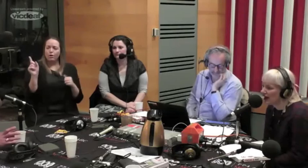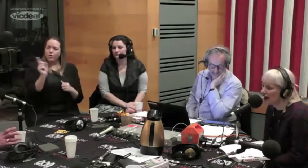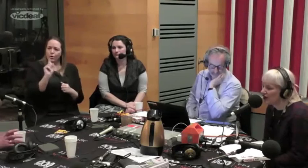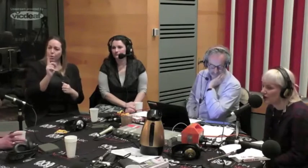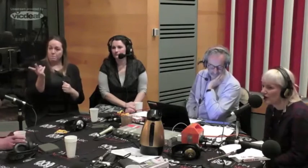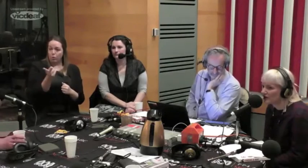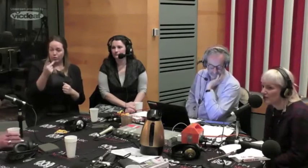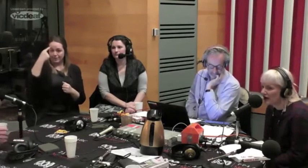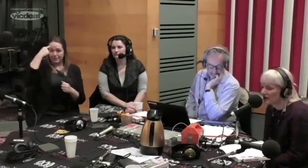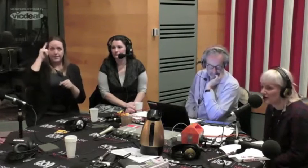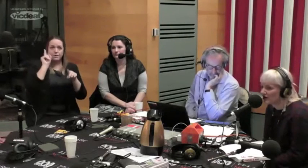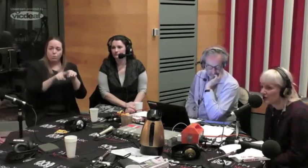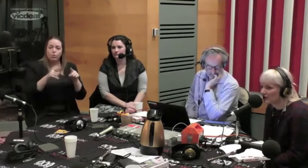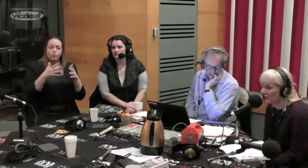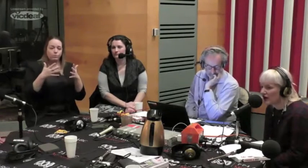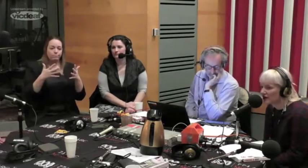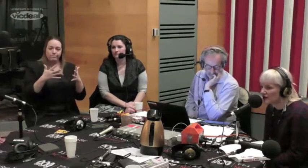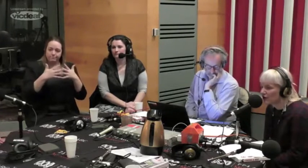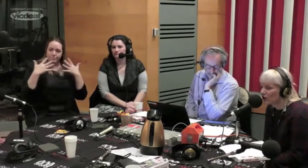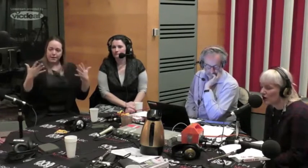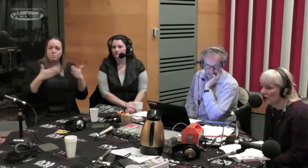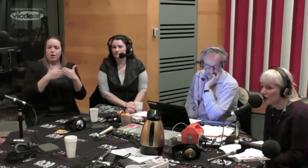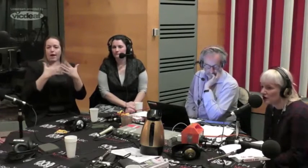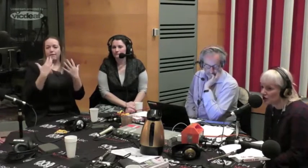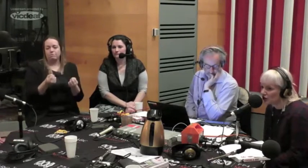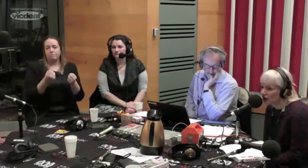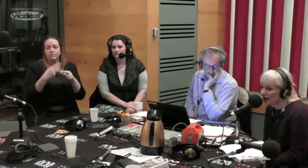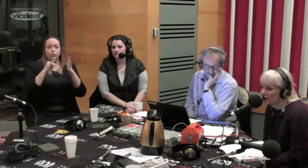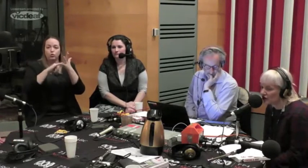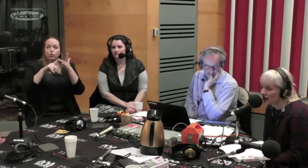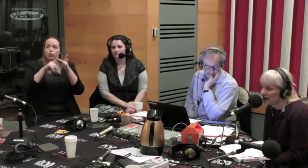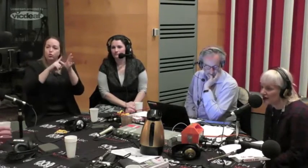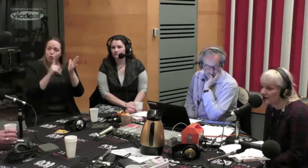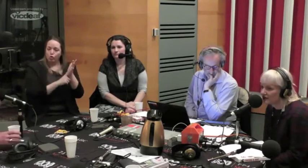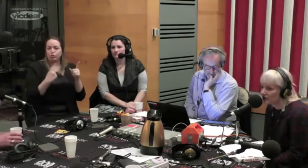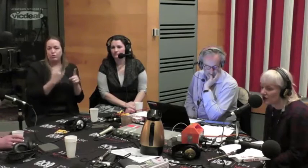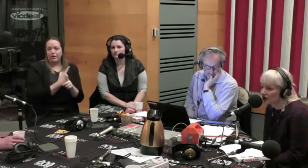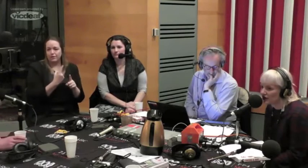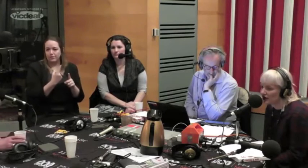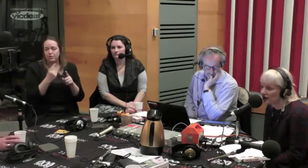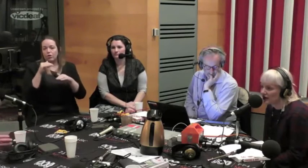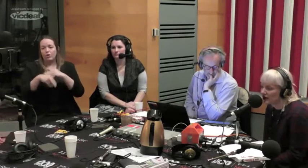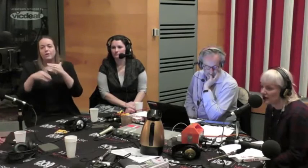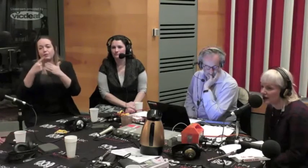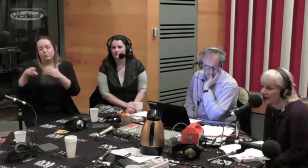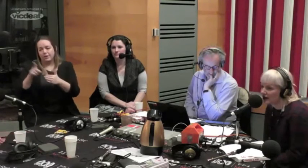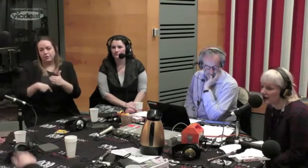think are the greatest barriers that we still face for social change against discrimination?